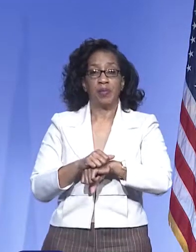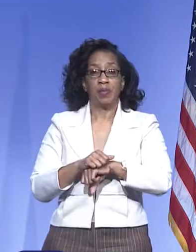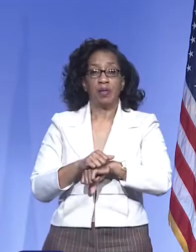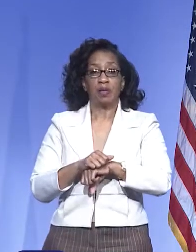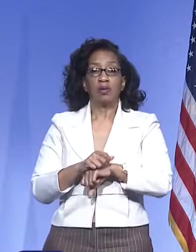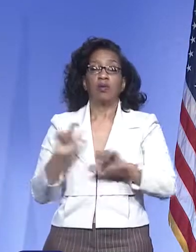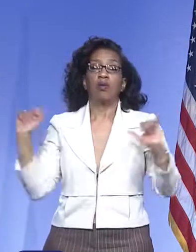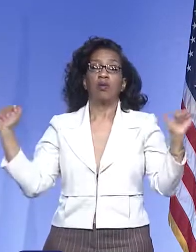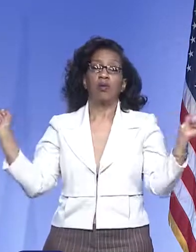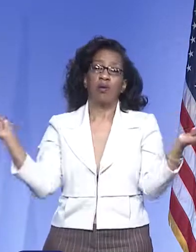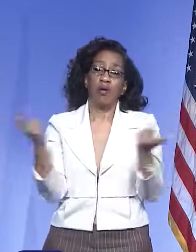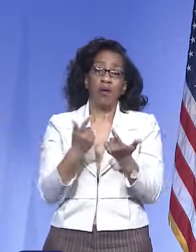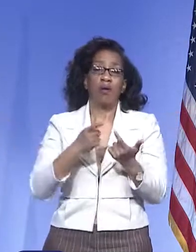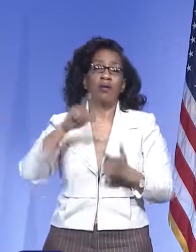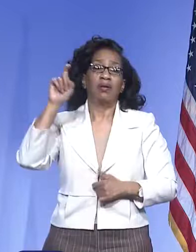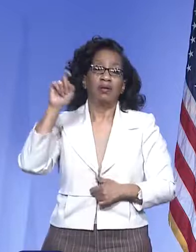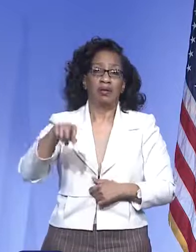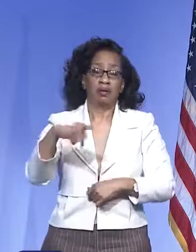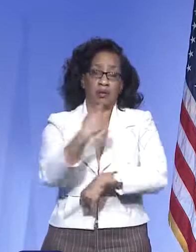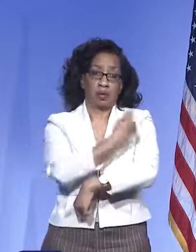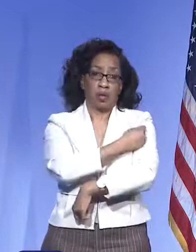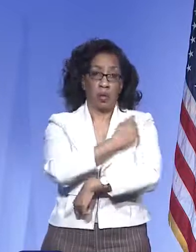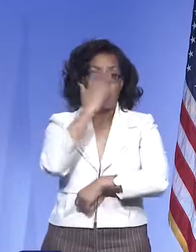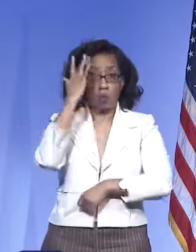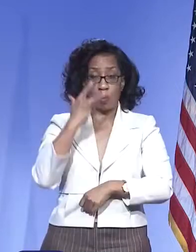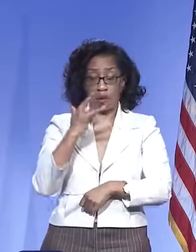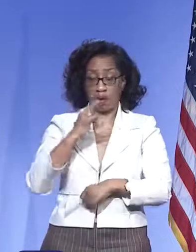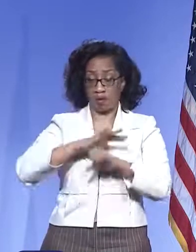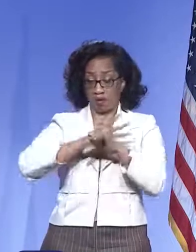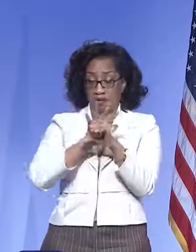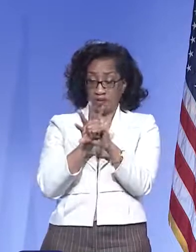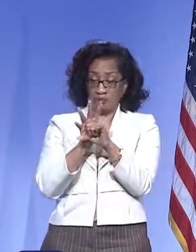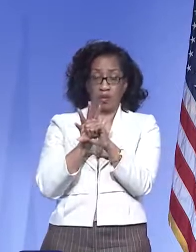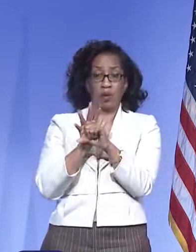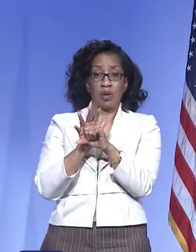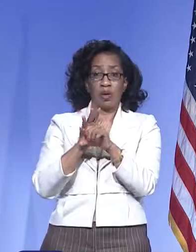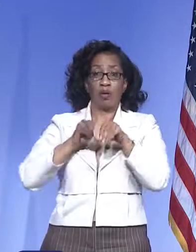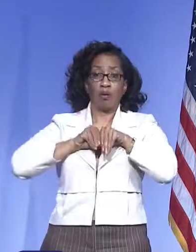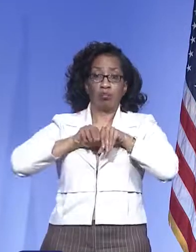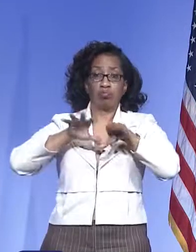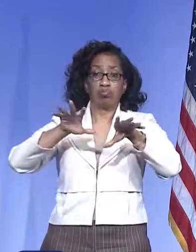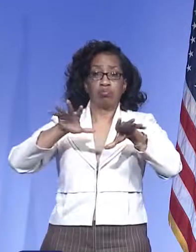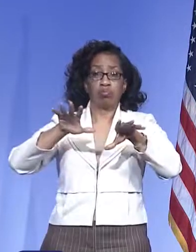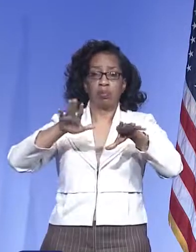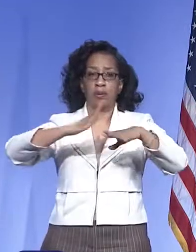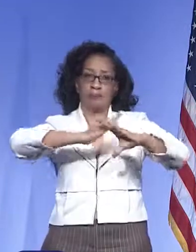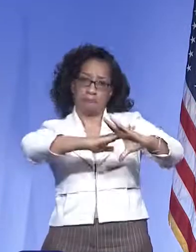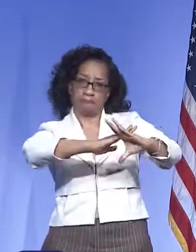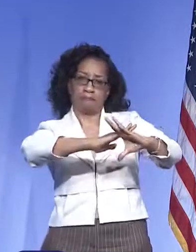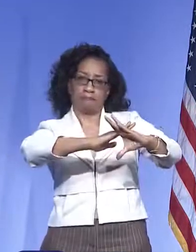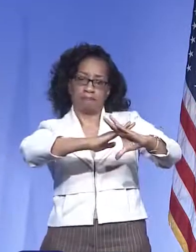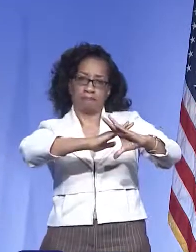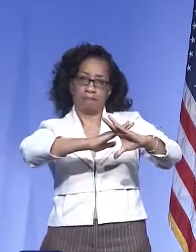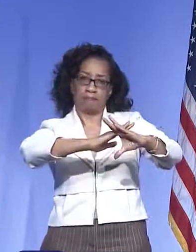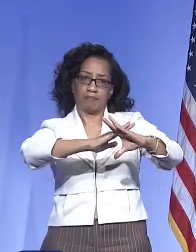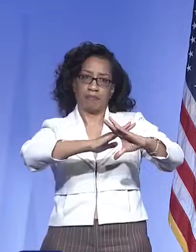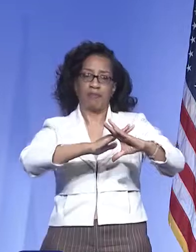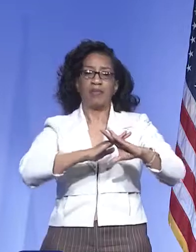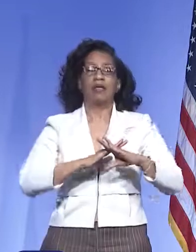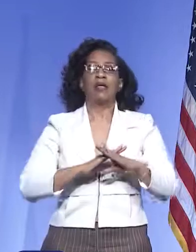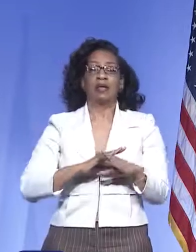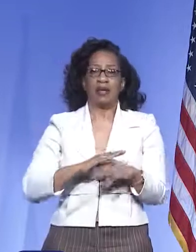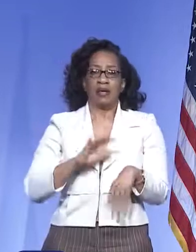needs to do it if we want to stop this virus from continuing to spread. This is how we get out of